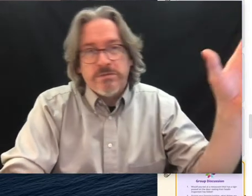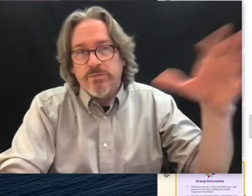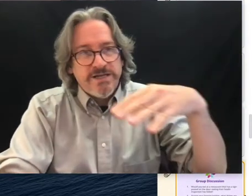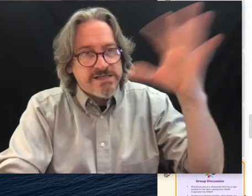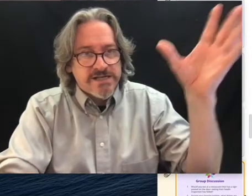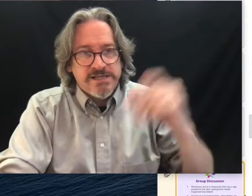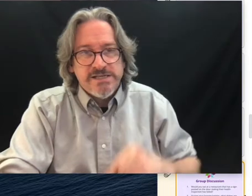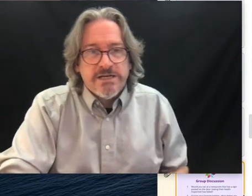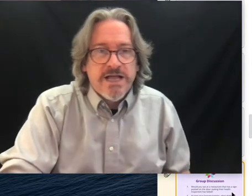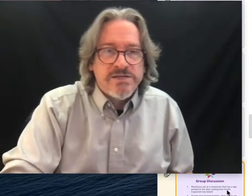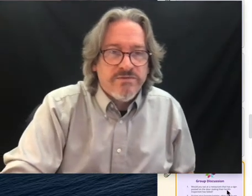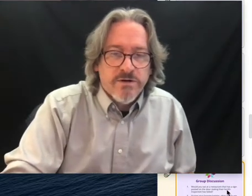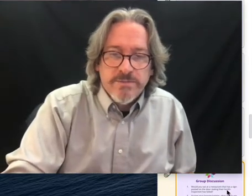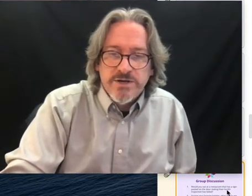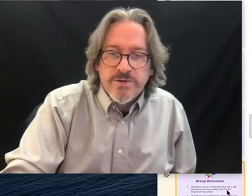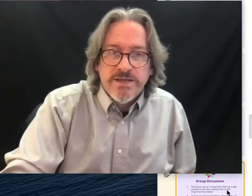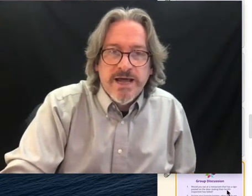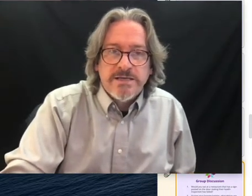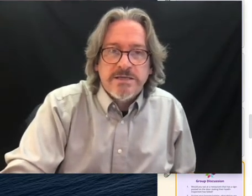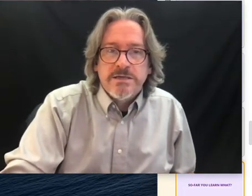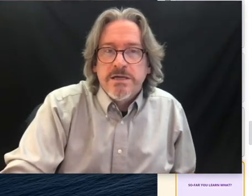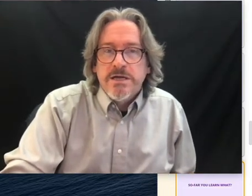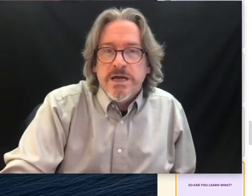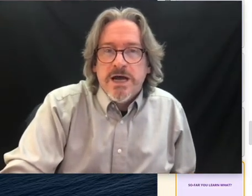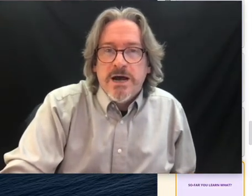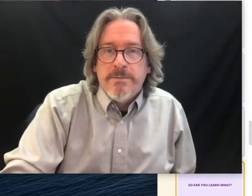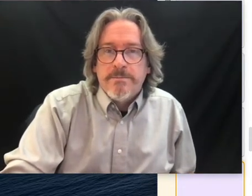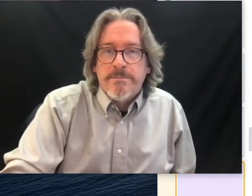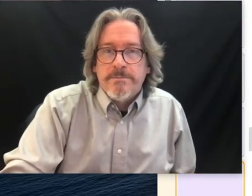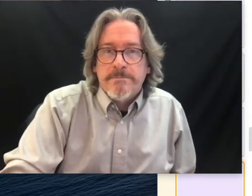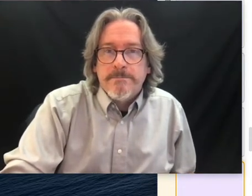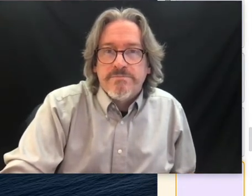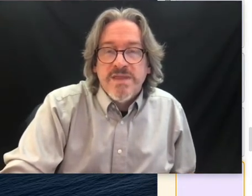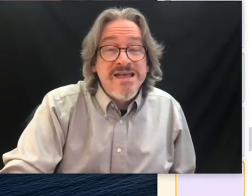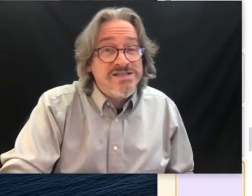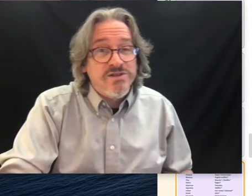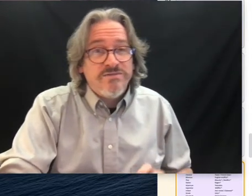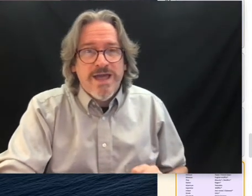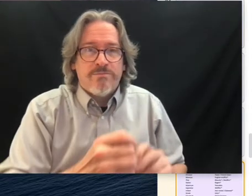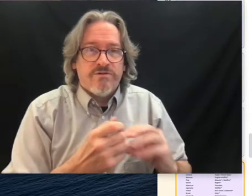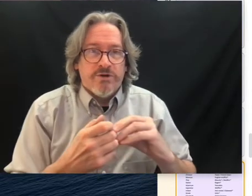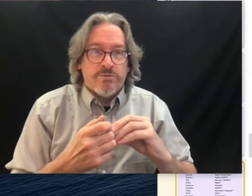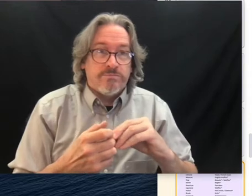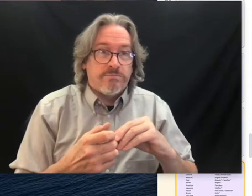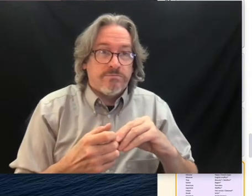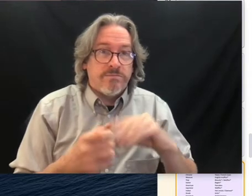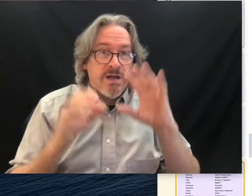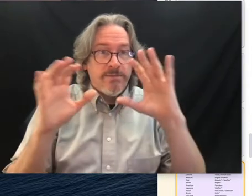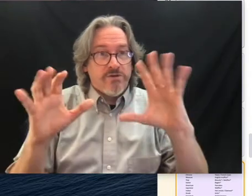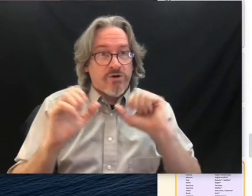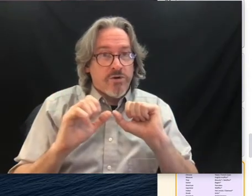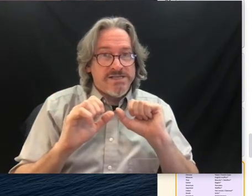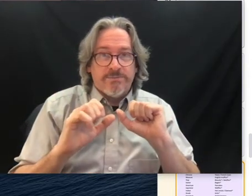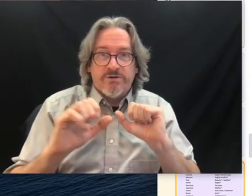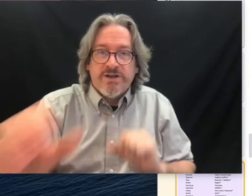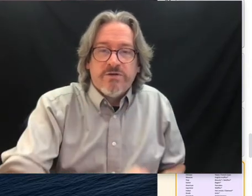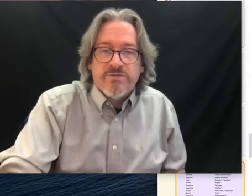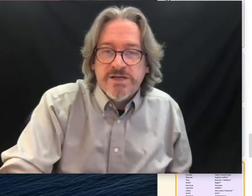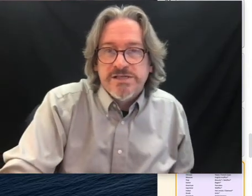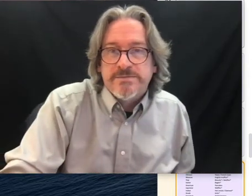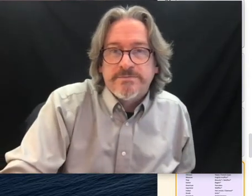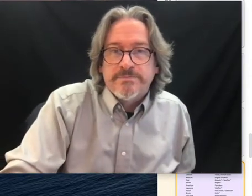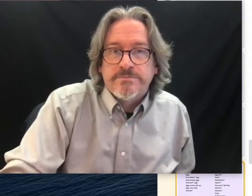then we discuss things in class. We've already been doing that. So the vocab review. I'm going to record a separate